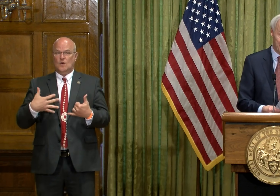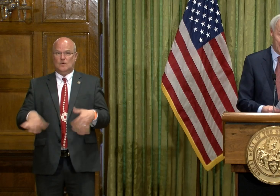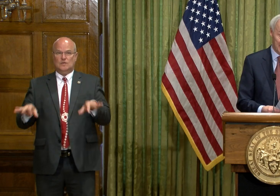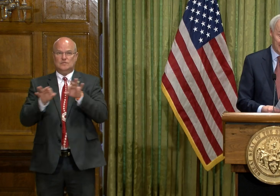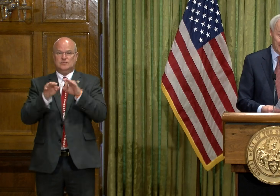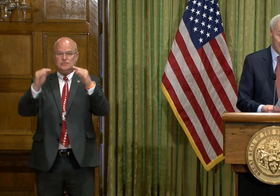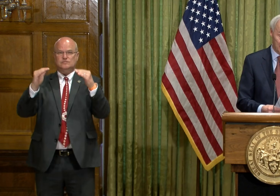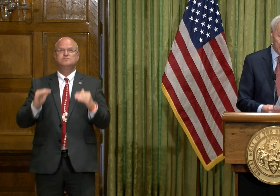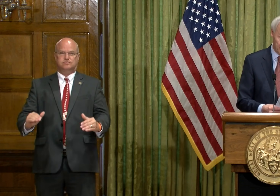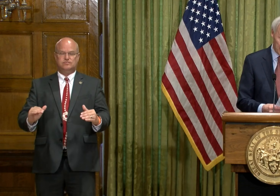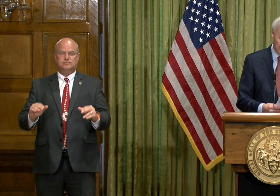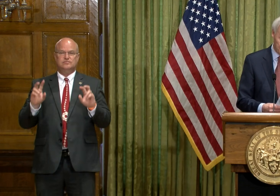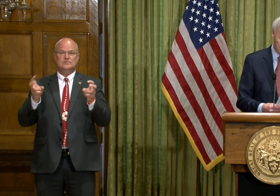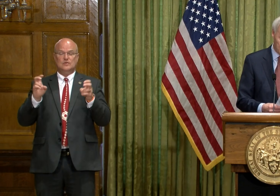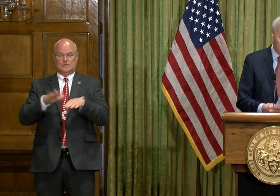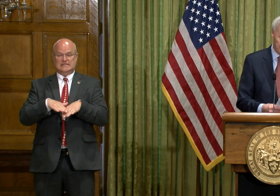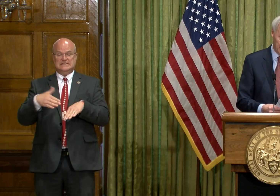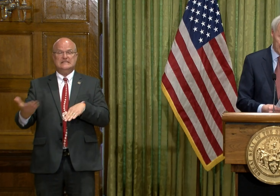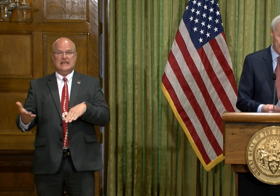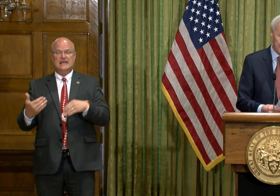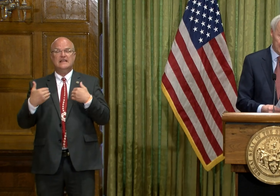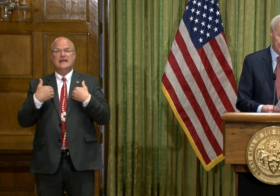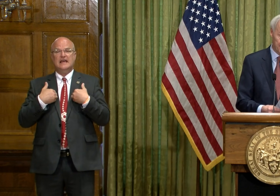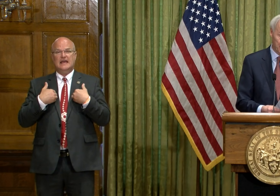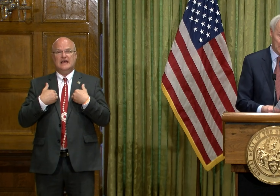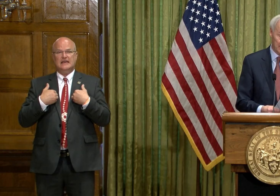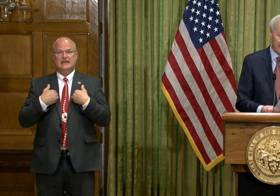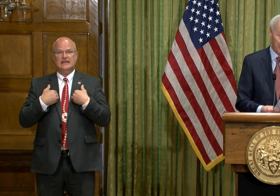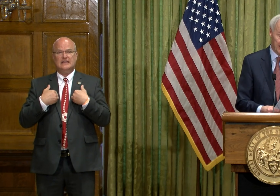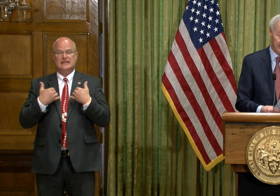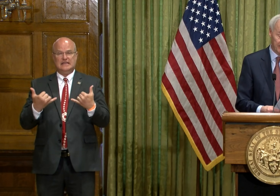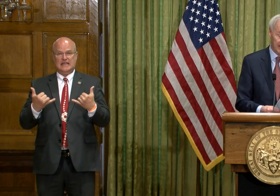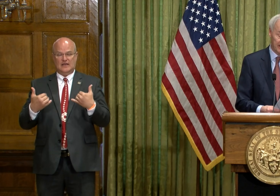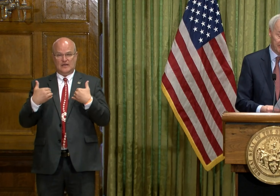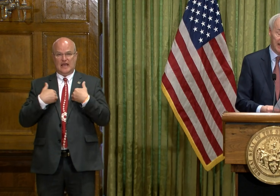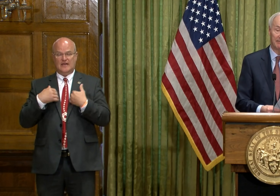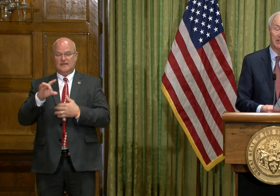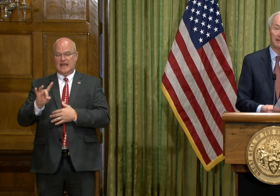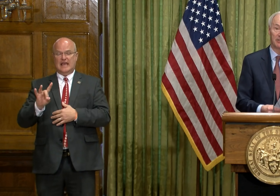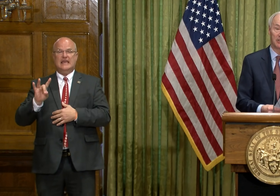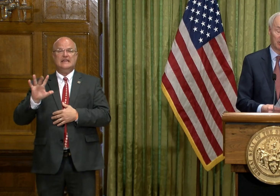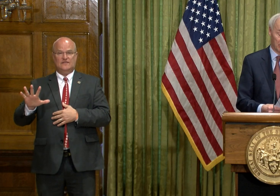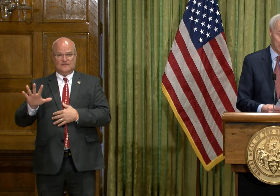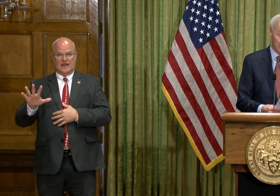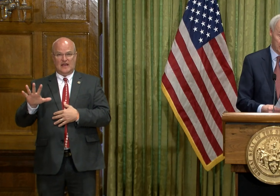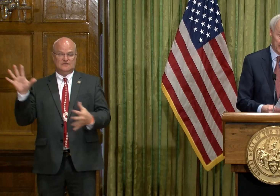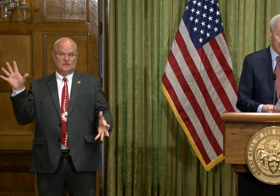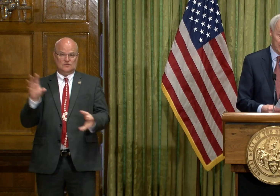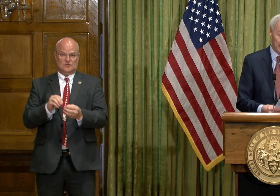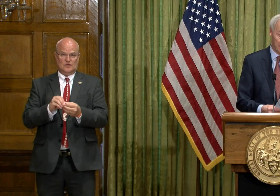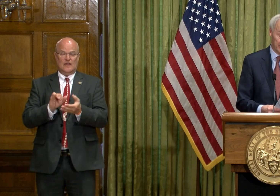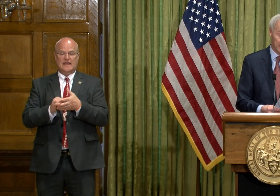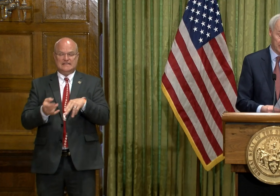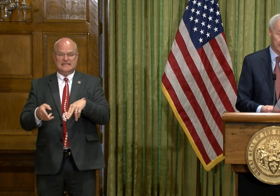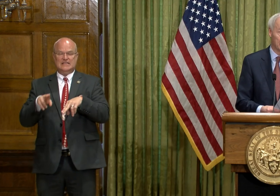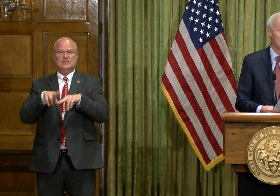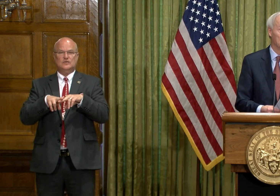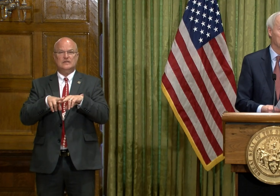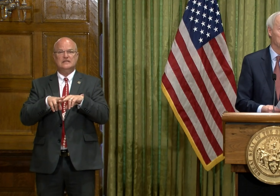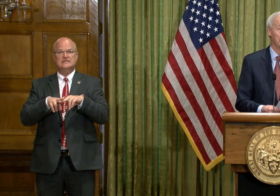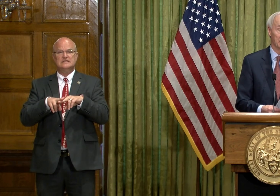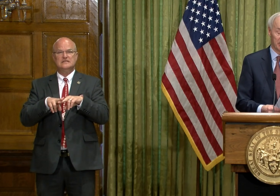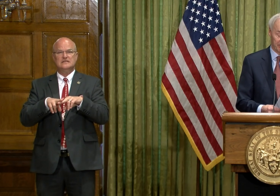significant drop. In terms of deaths, we've had, now we have 85 deaths total, so that's an increase